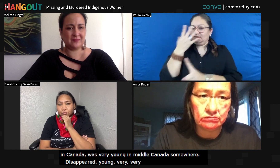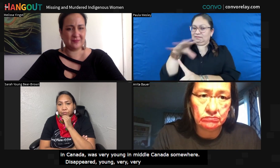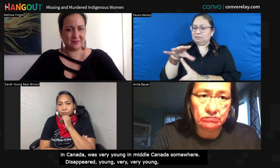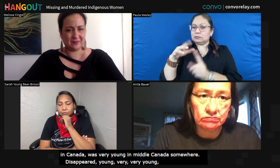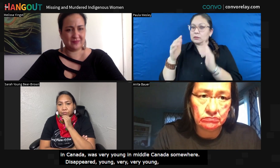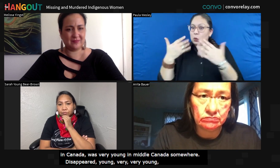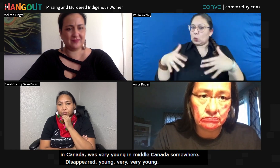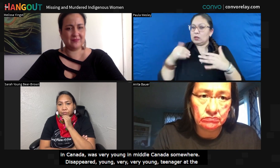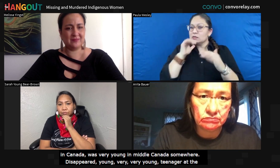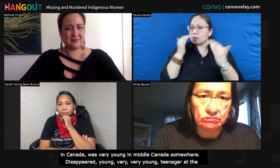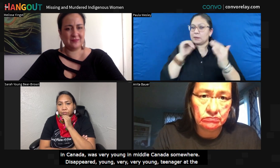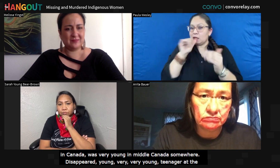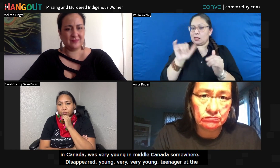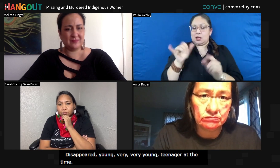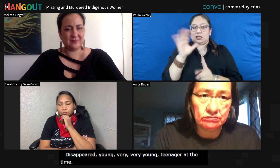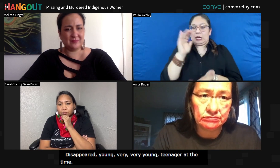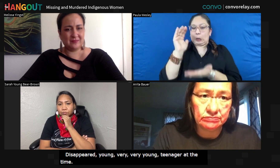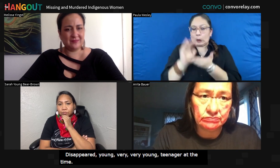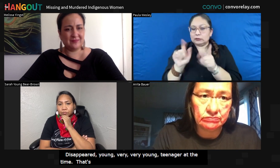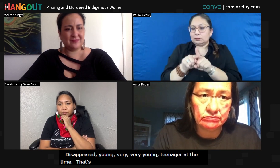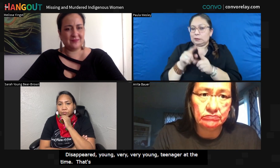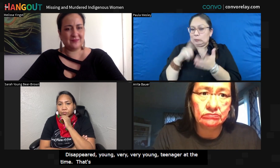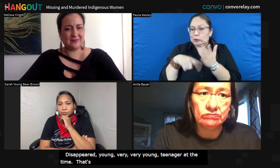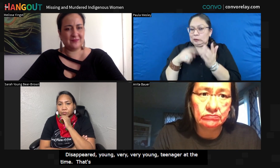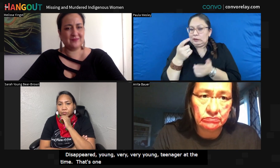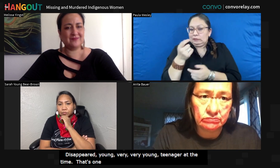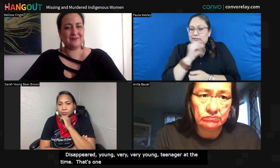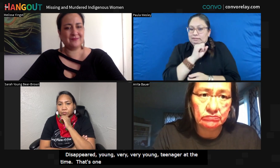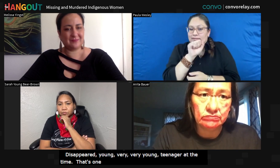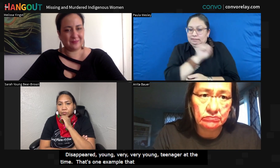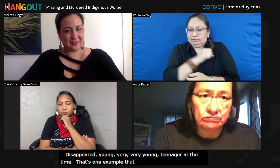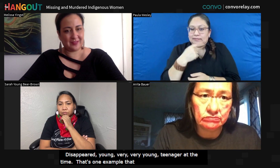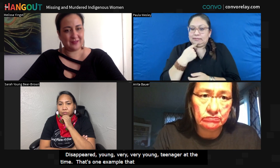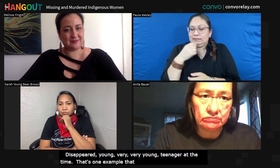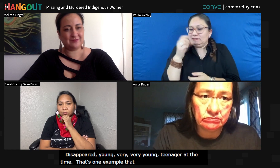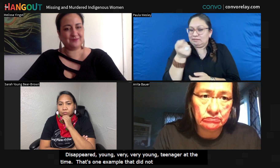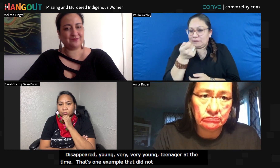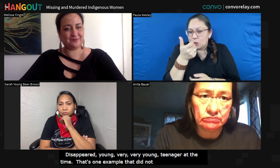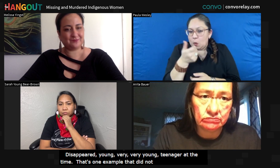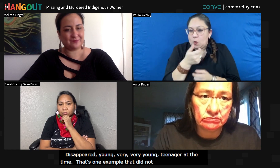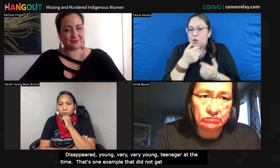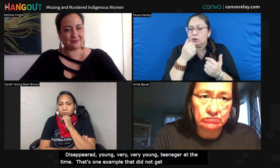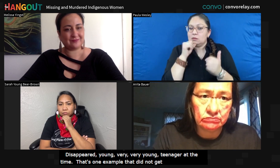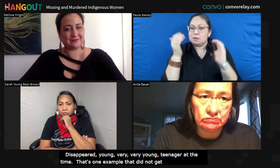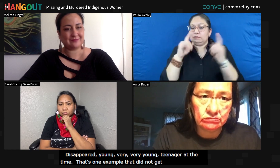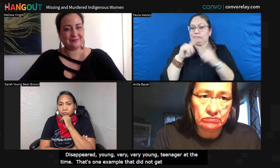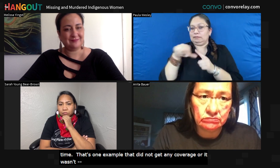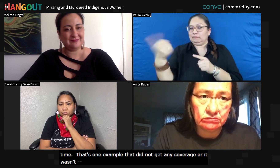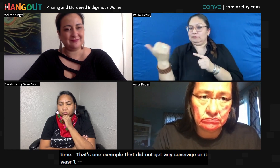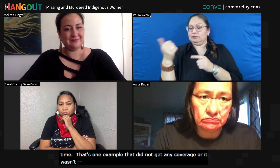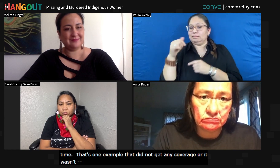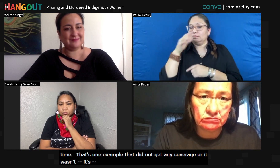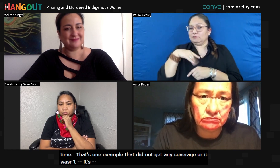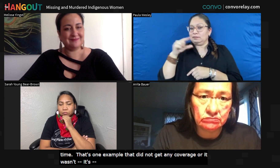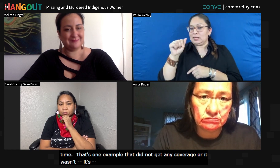get any coverage, or it was not, the media coverage is nowhere near in comparison to